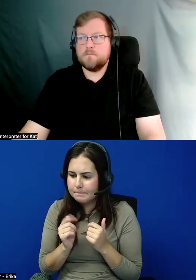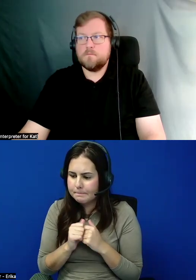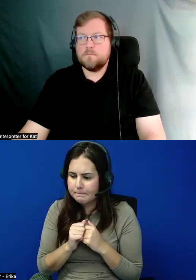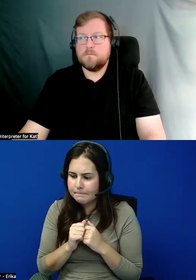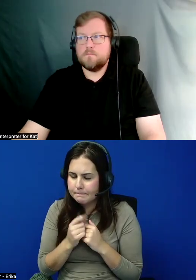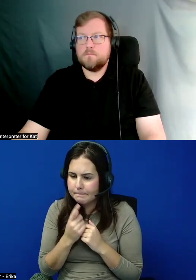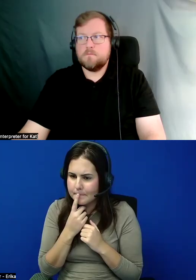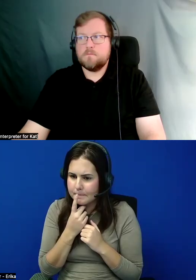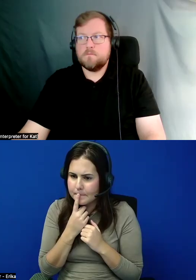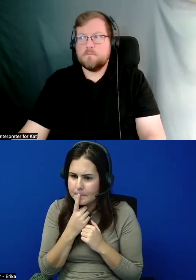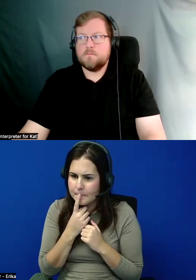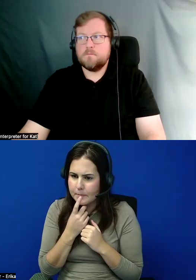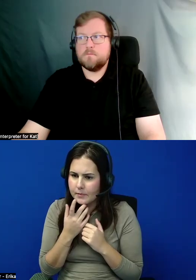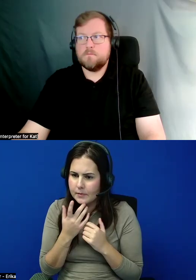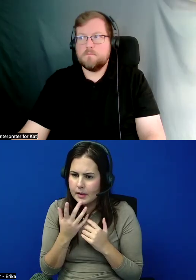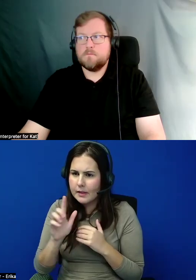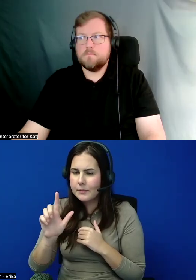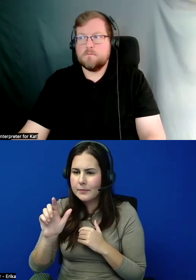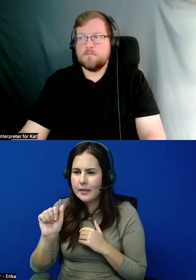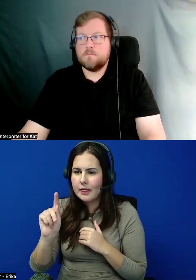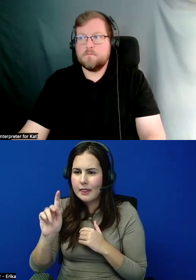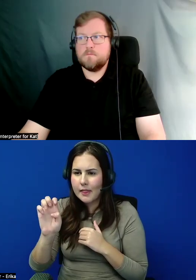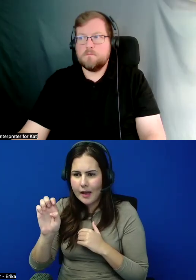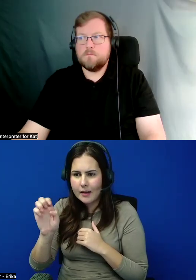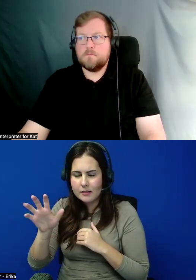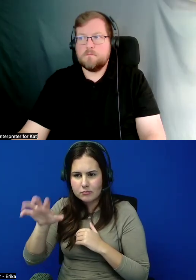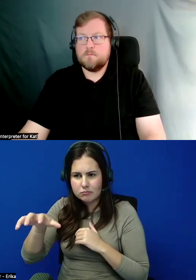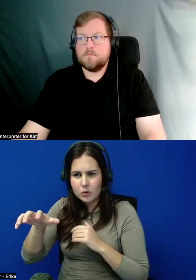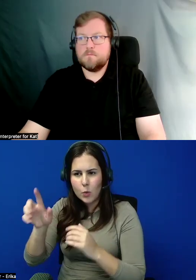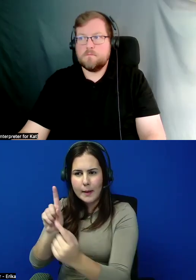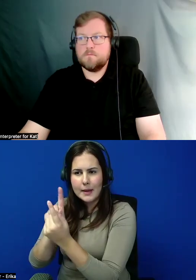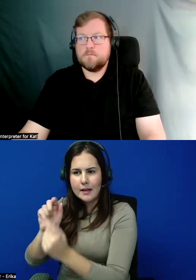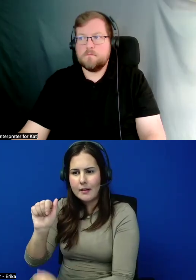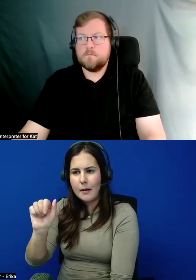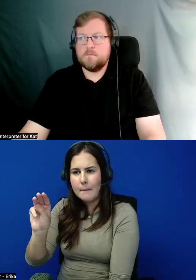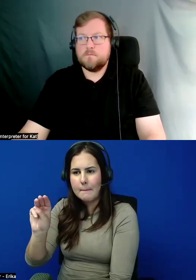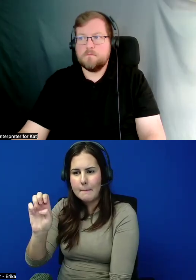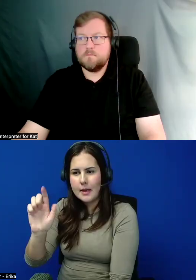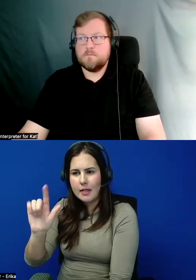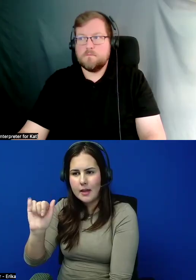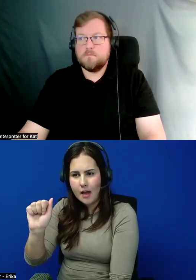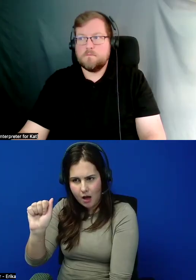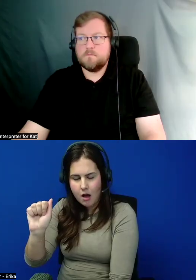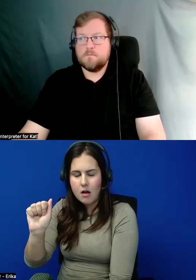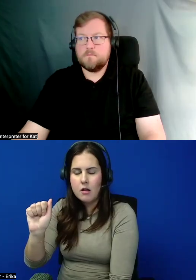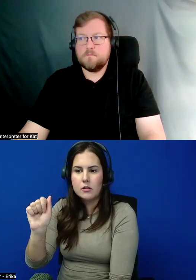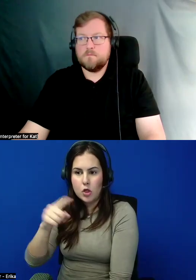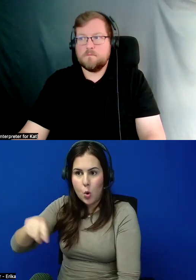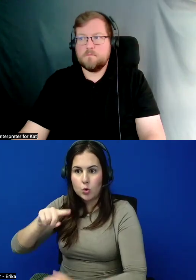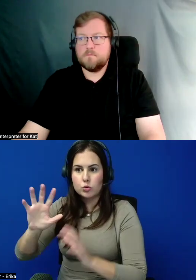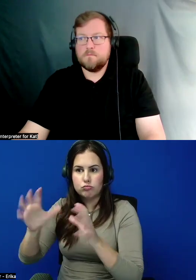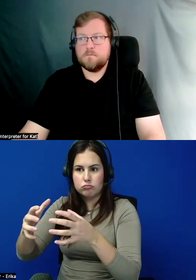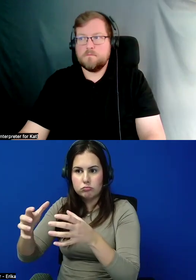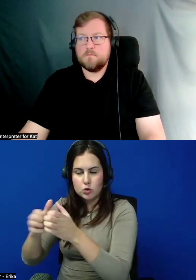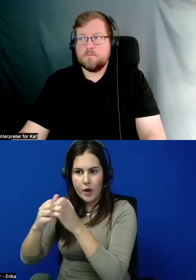um, the lake where they meet Amelia, um, were all together, and the soccer